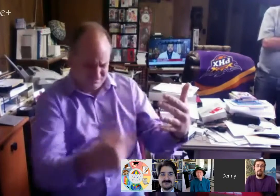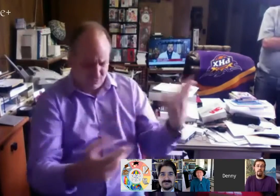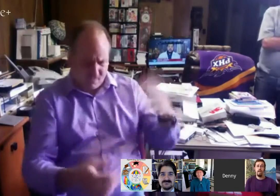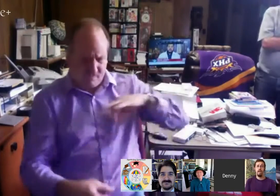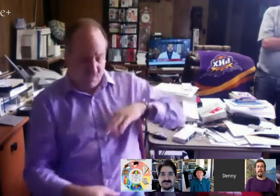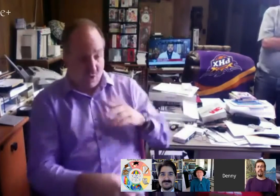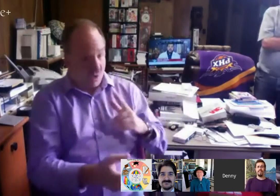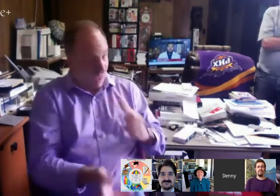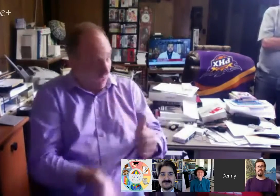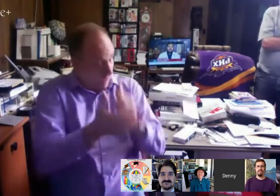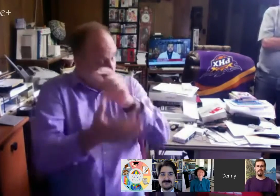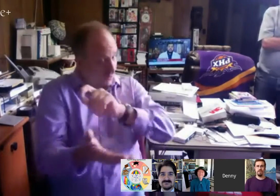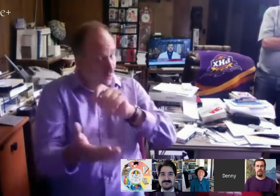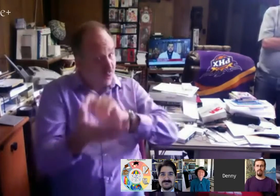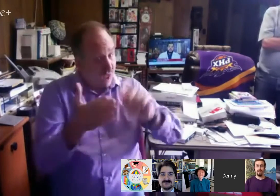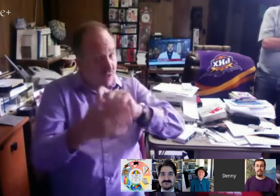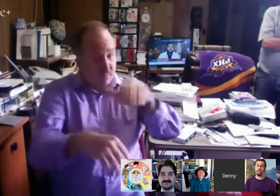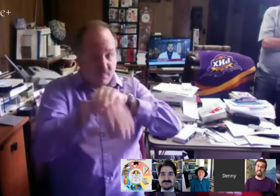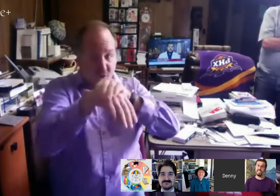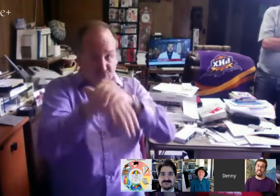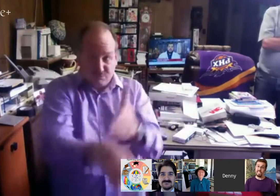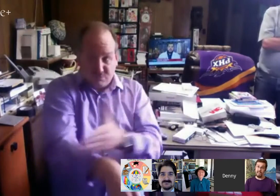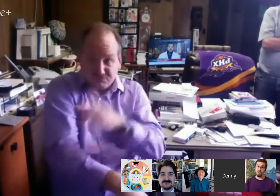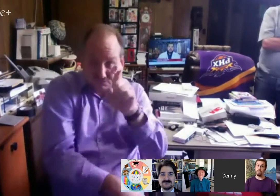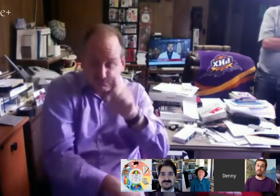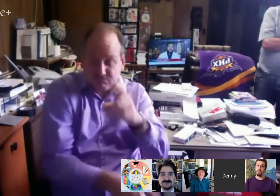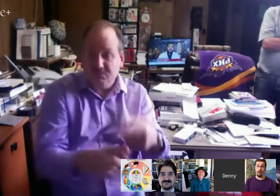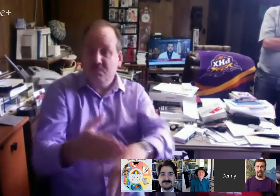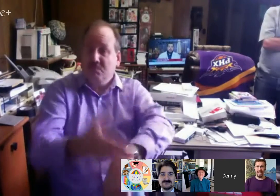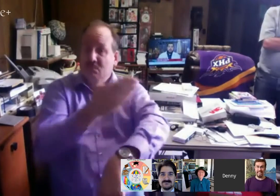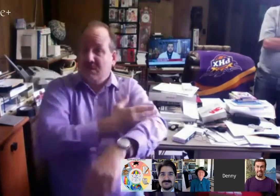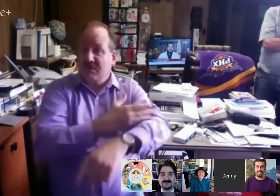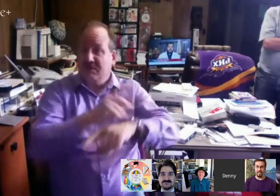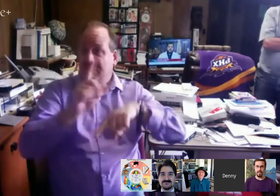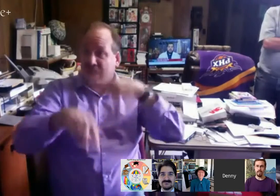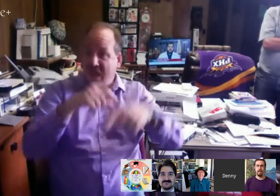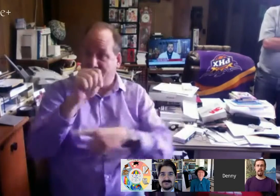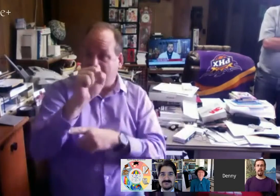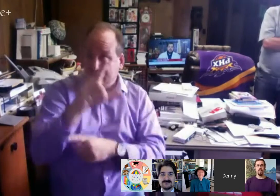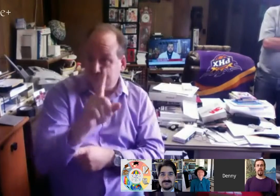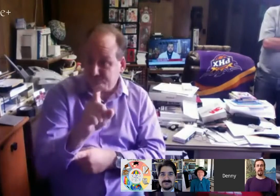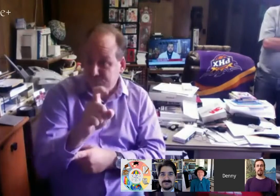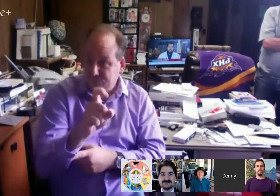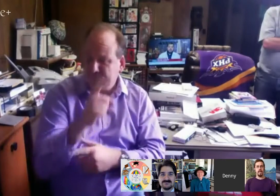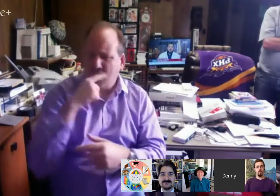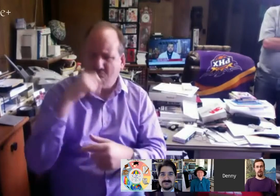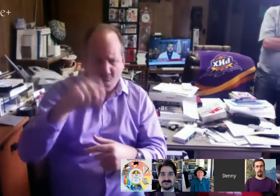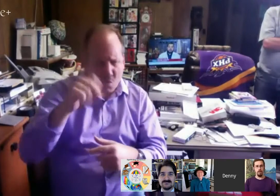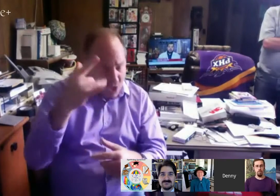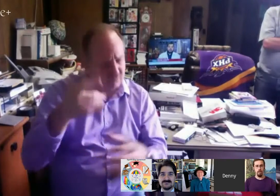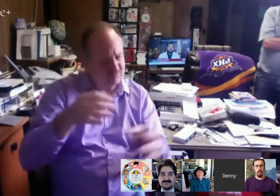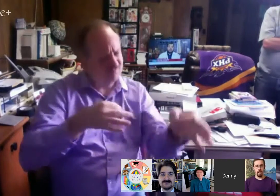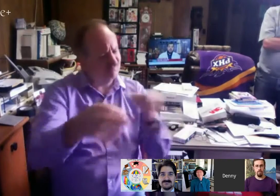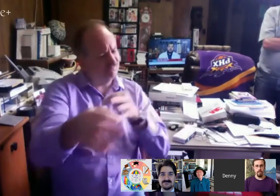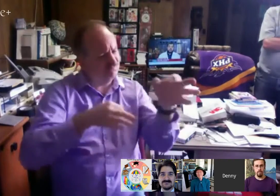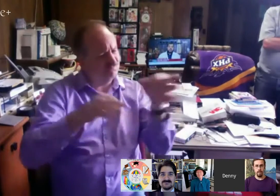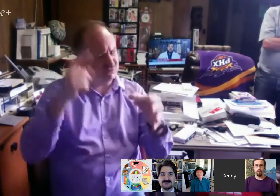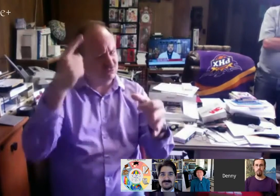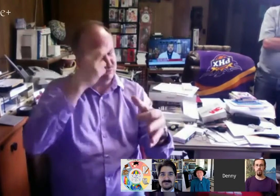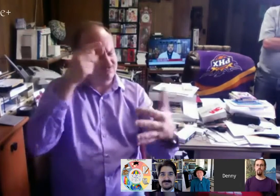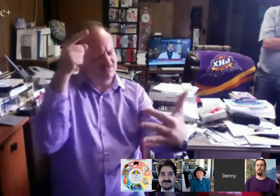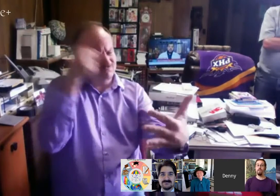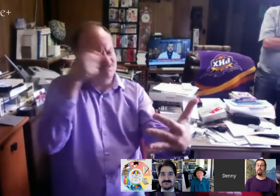program. And you have to actually sell them on that idea that sign writing will help